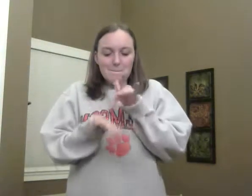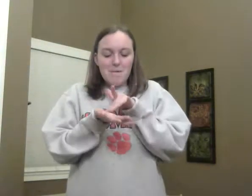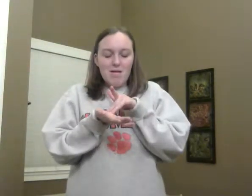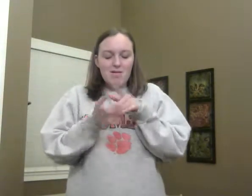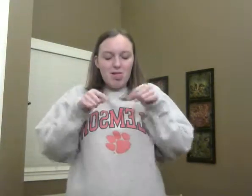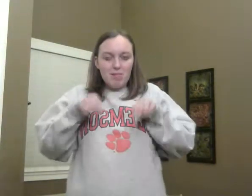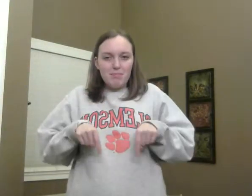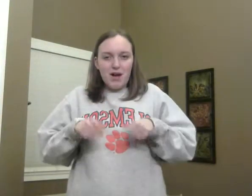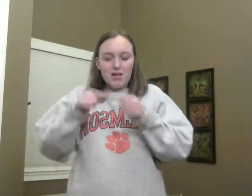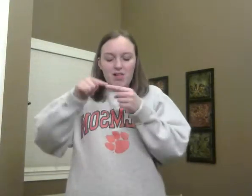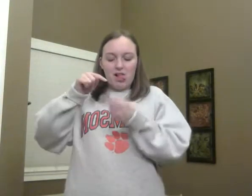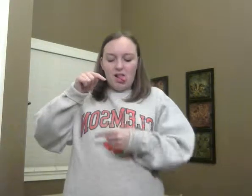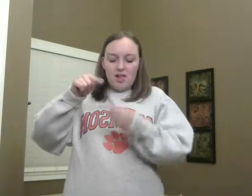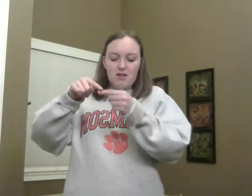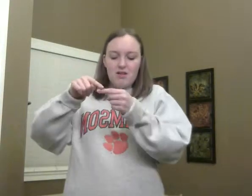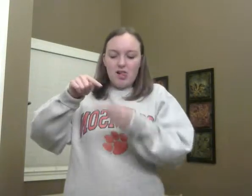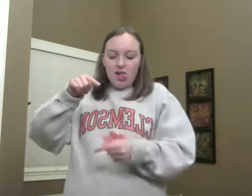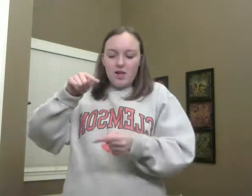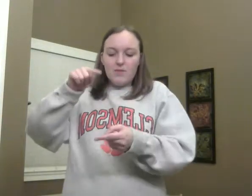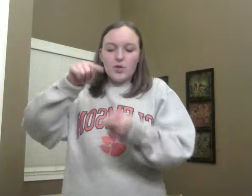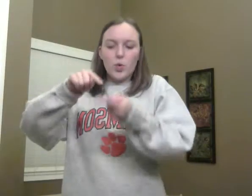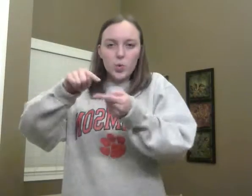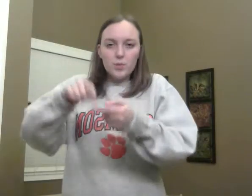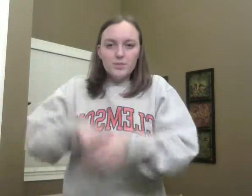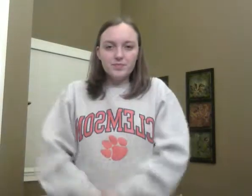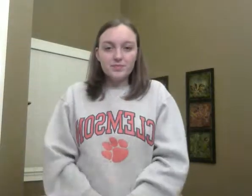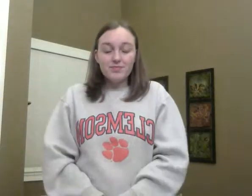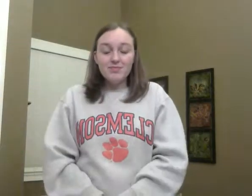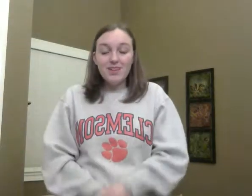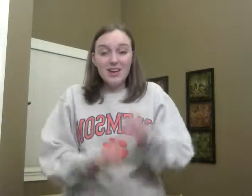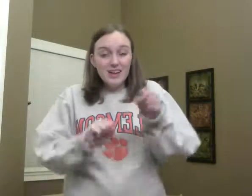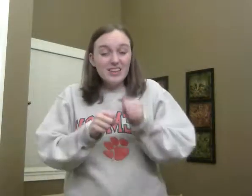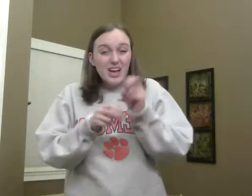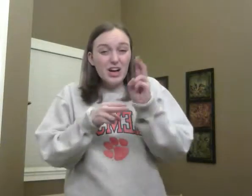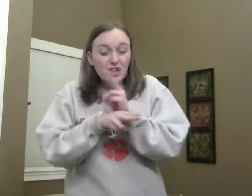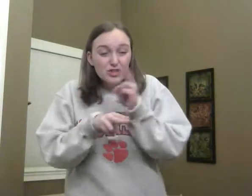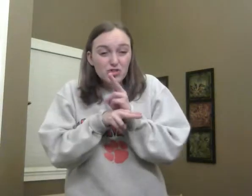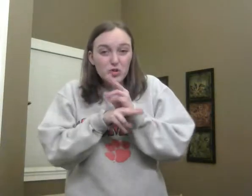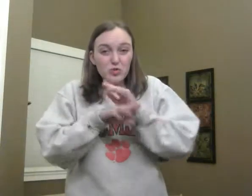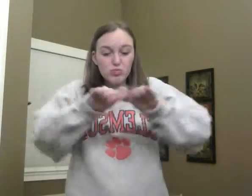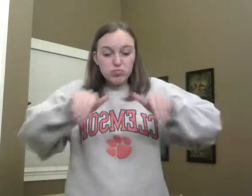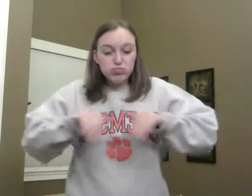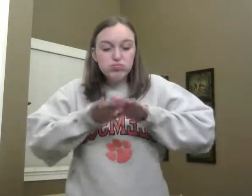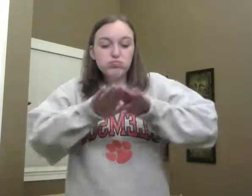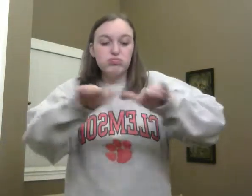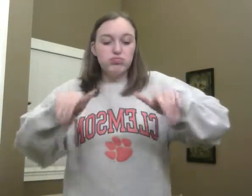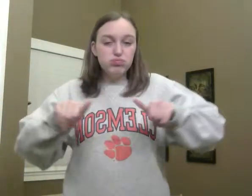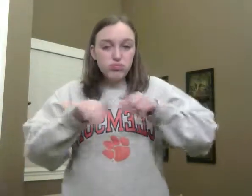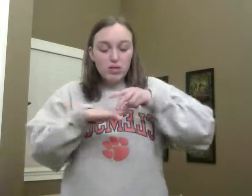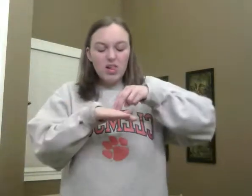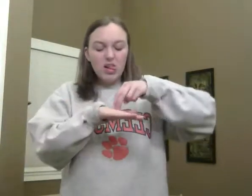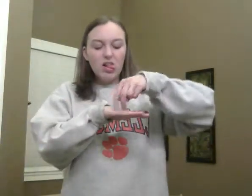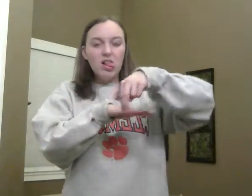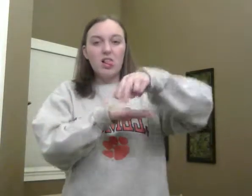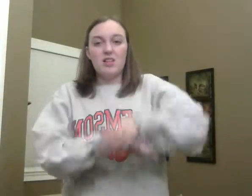can spread over a larger area of water and are useful for rowing and steering across the water. No one leg is heavy enough